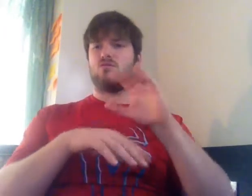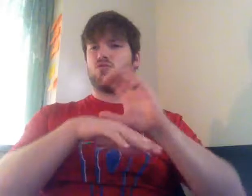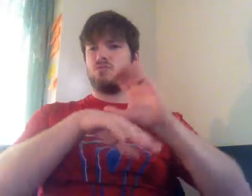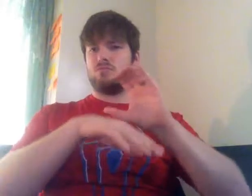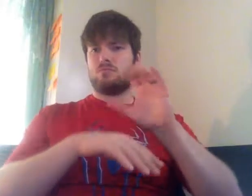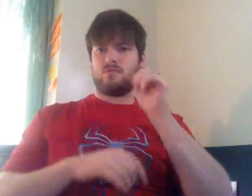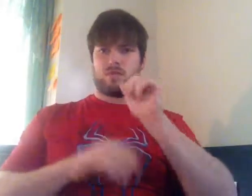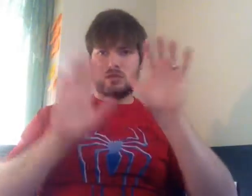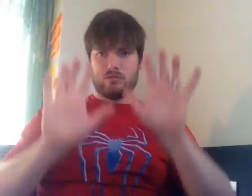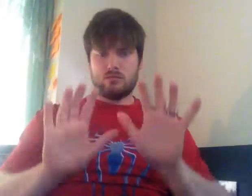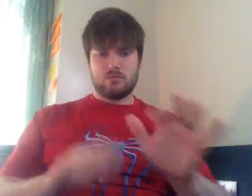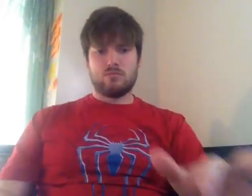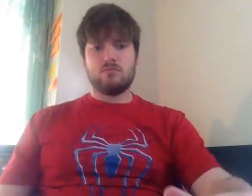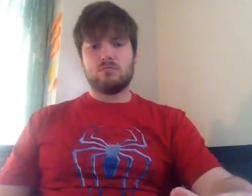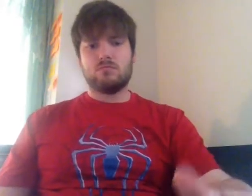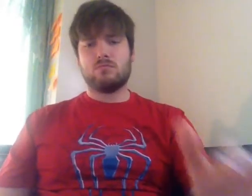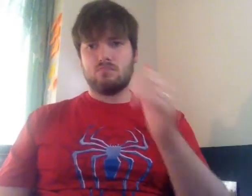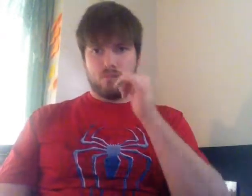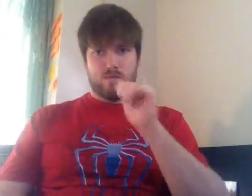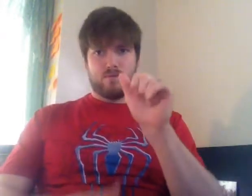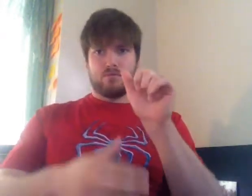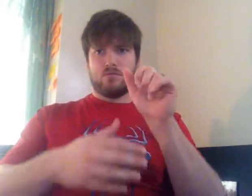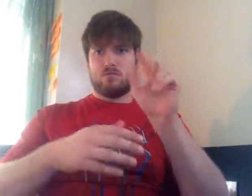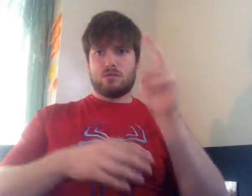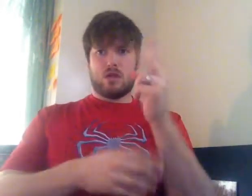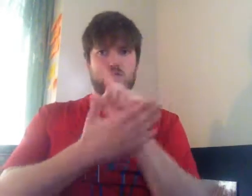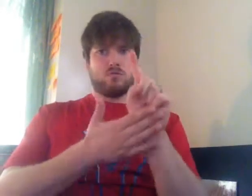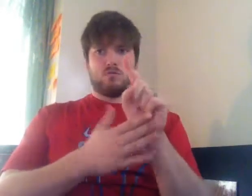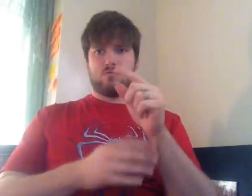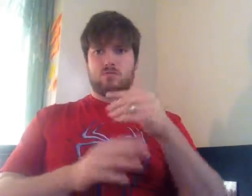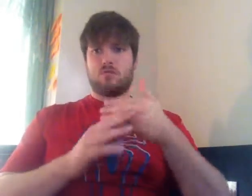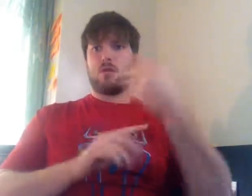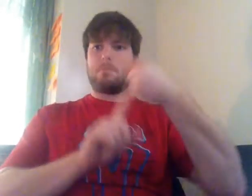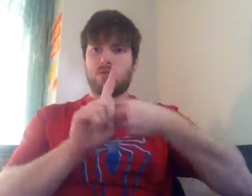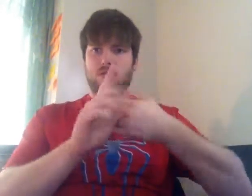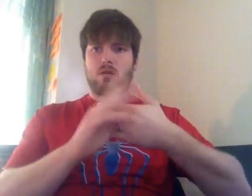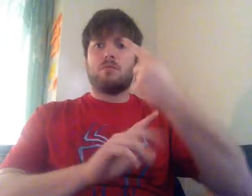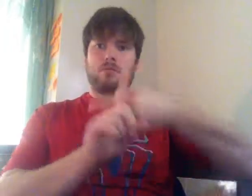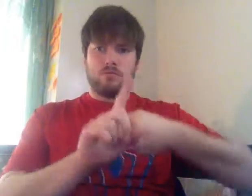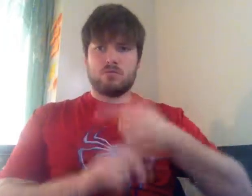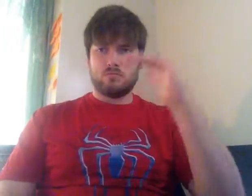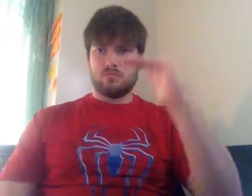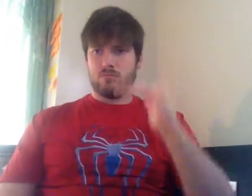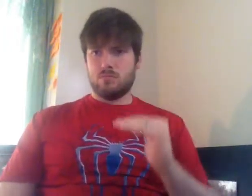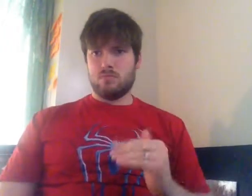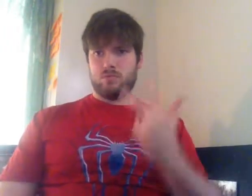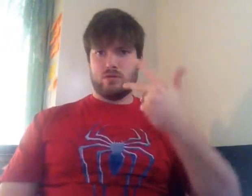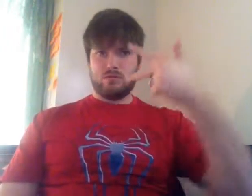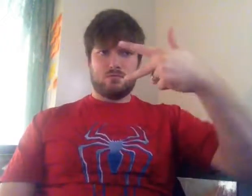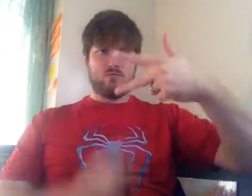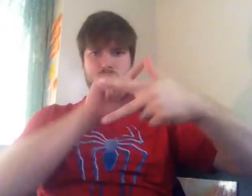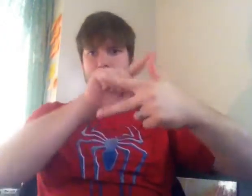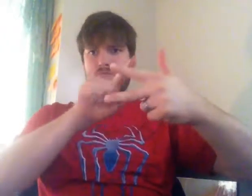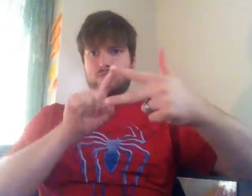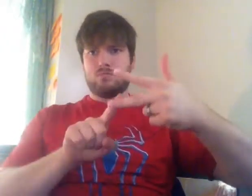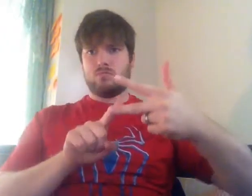tropical characteristics. Complicated, I won't get into it now, but notice that the winds now are higher than they were when it was a tropical cyclone,